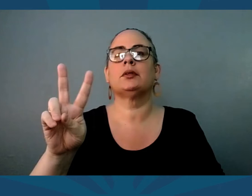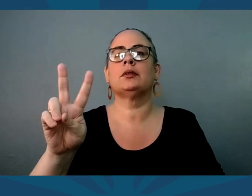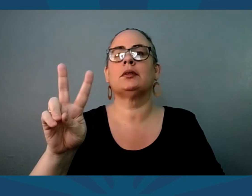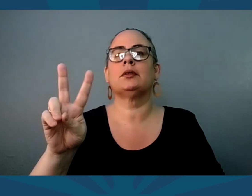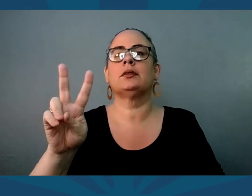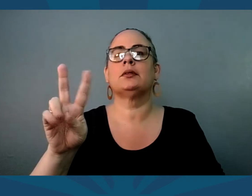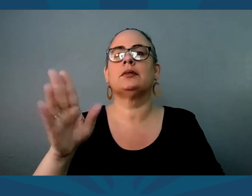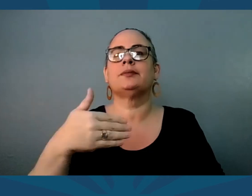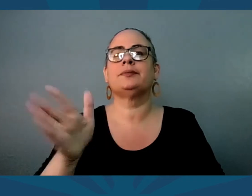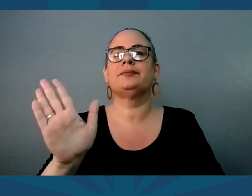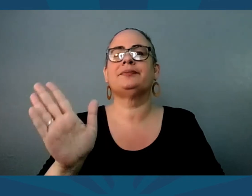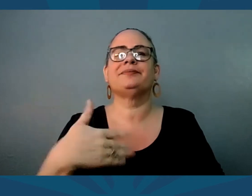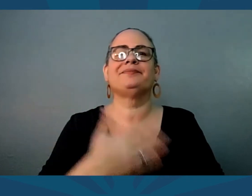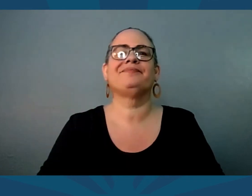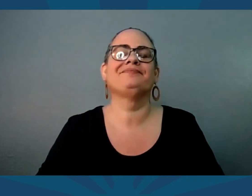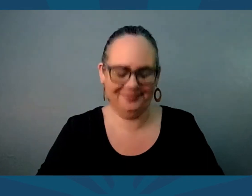928-524.